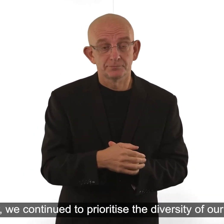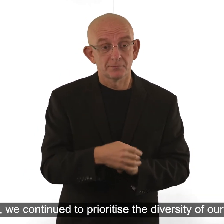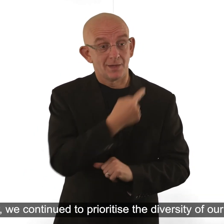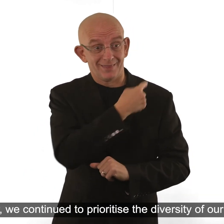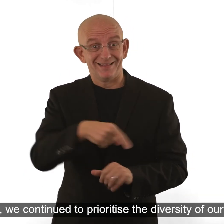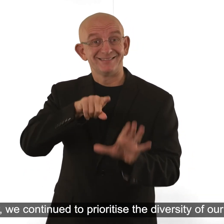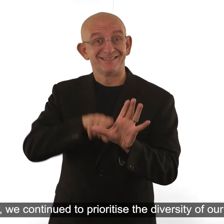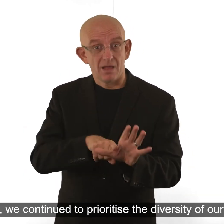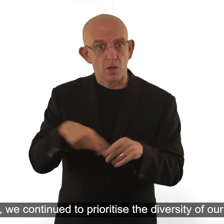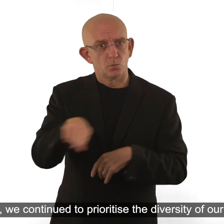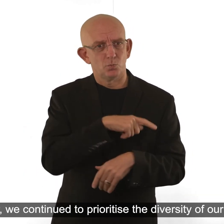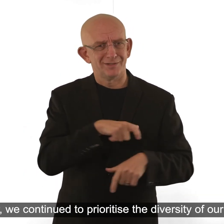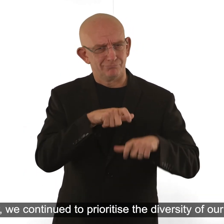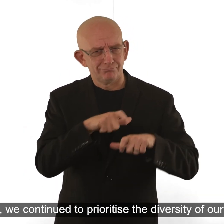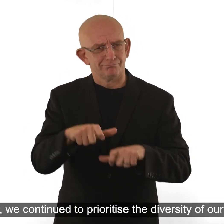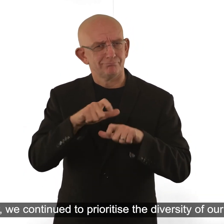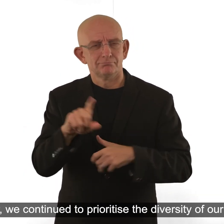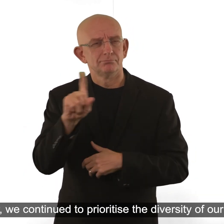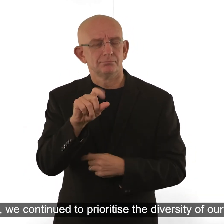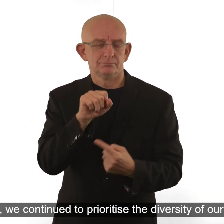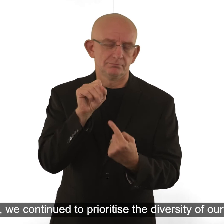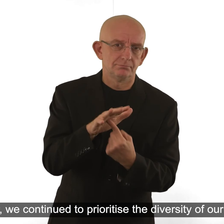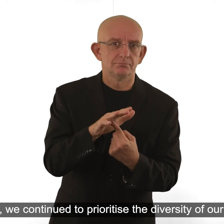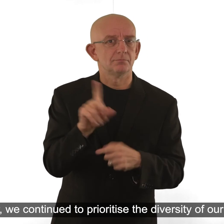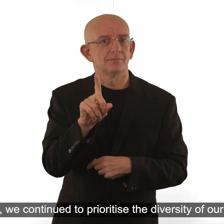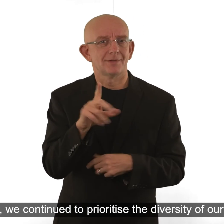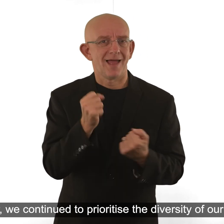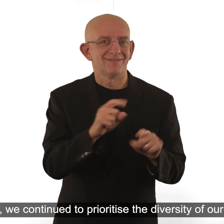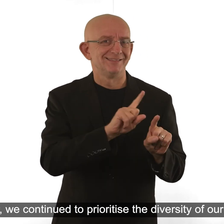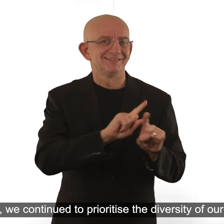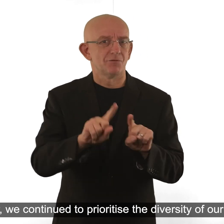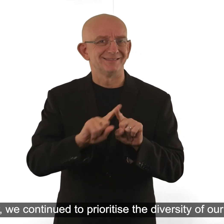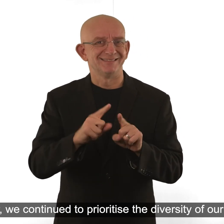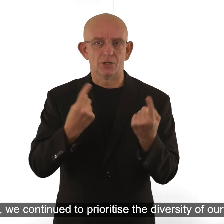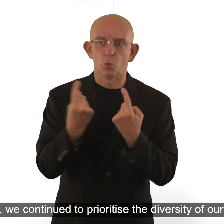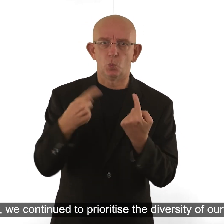This year, we continue to prioritise the diversity of our workforce.